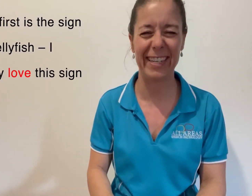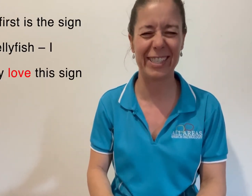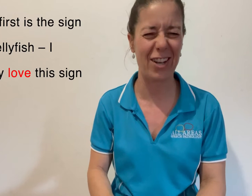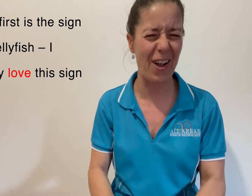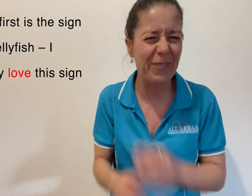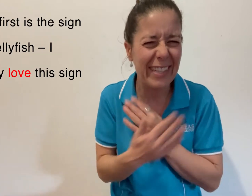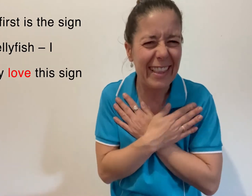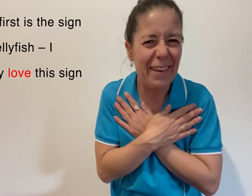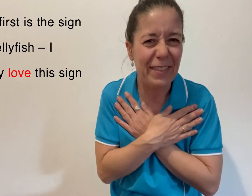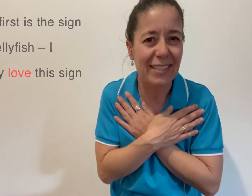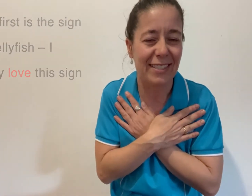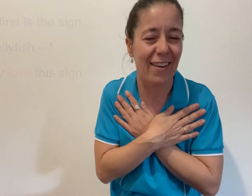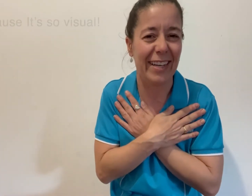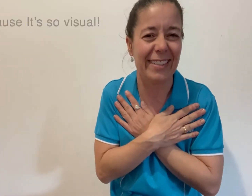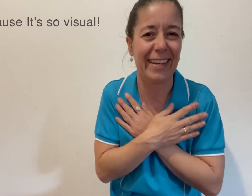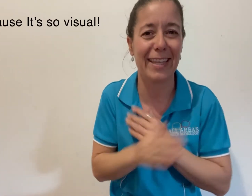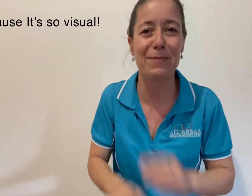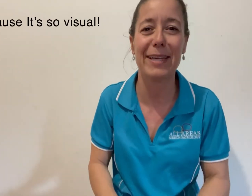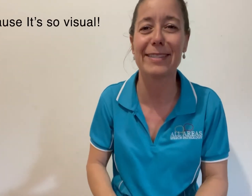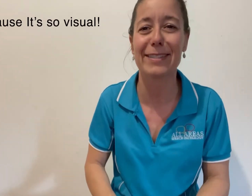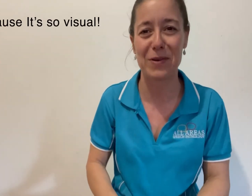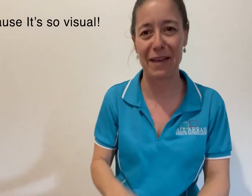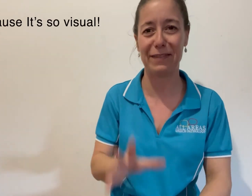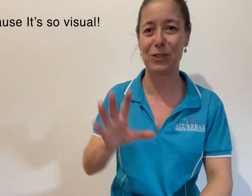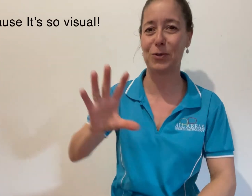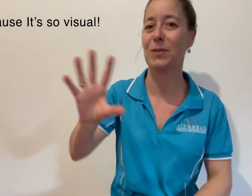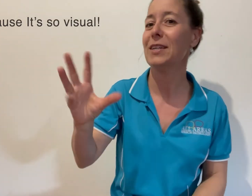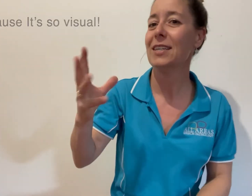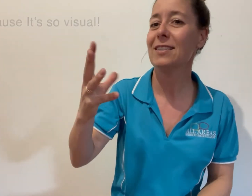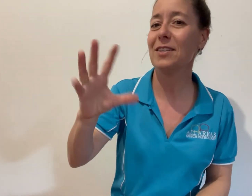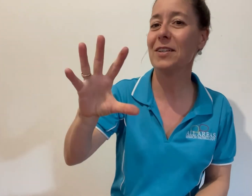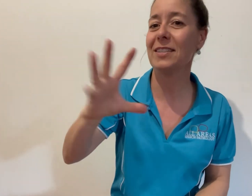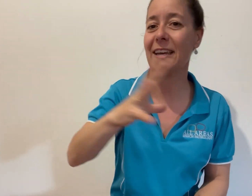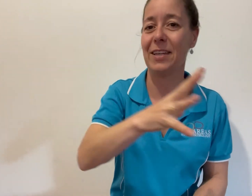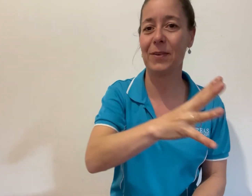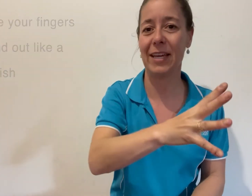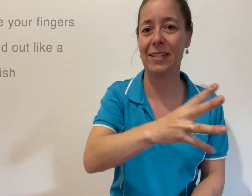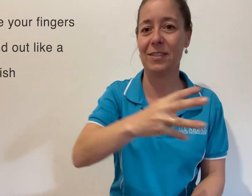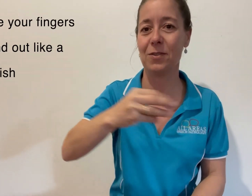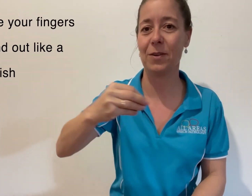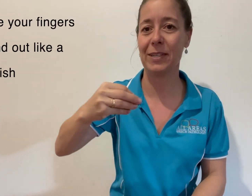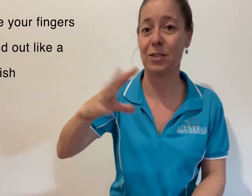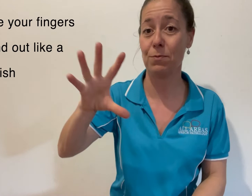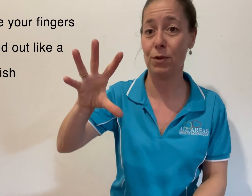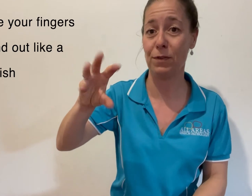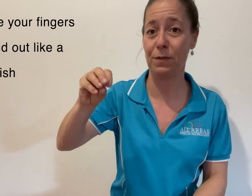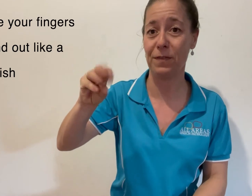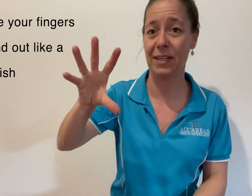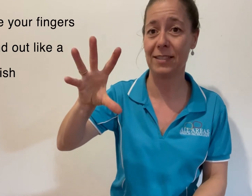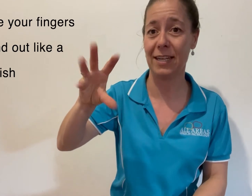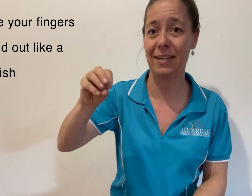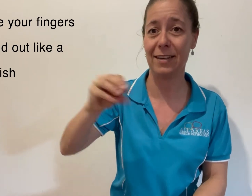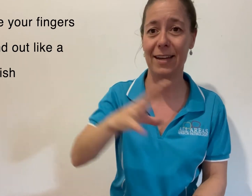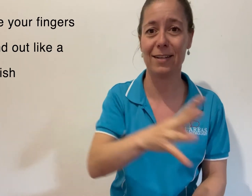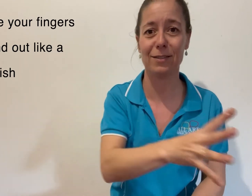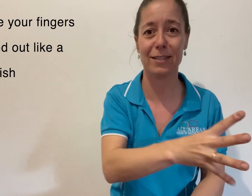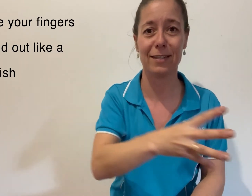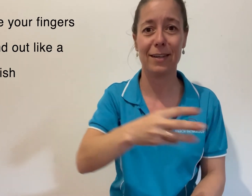I really love this sign, I think because it's quite visual. So you're going to take your hand and you're going to move your fingers in and out